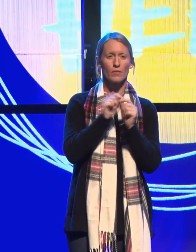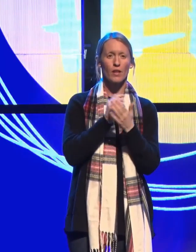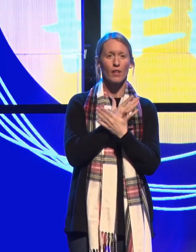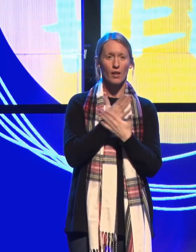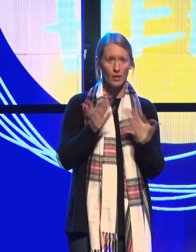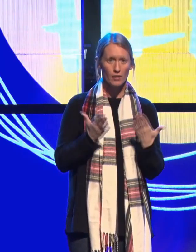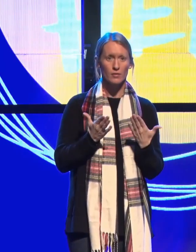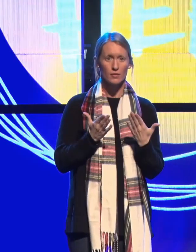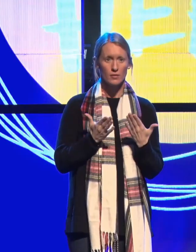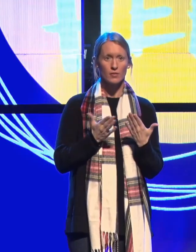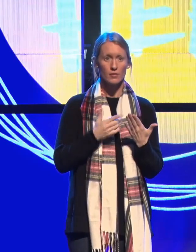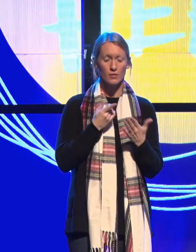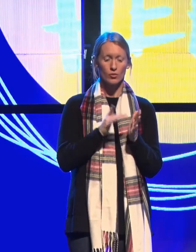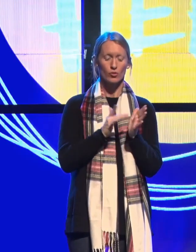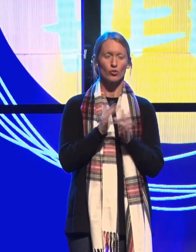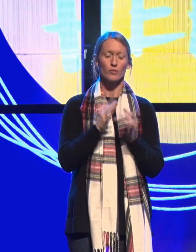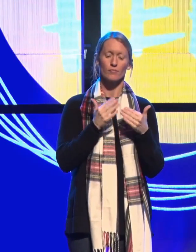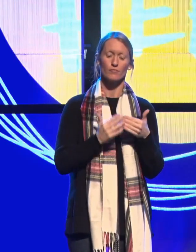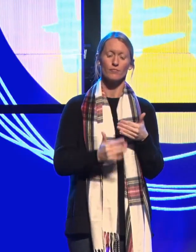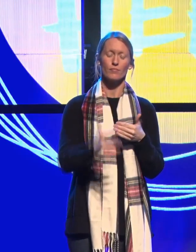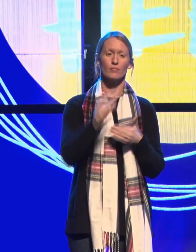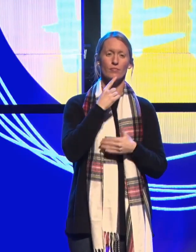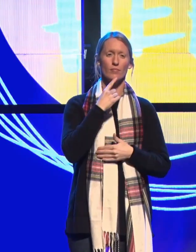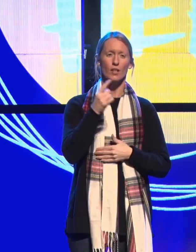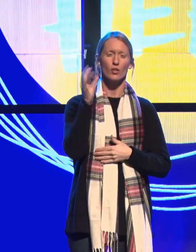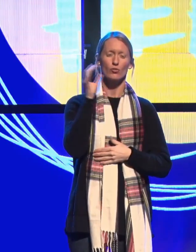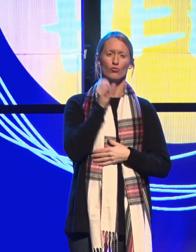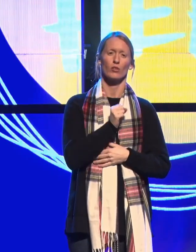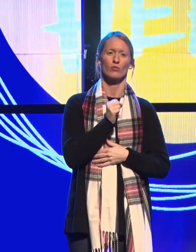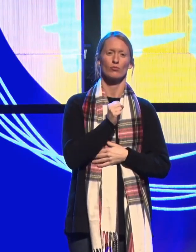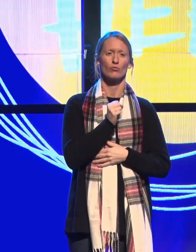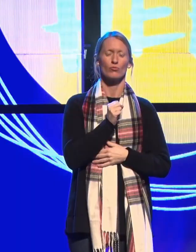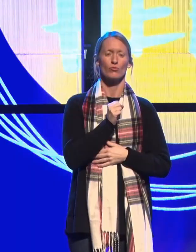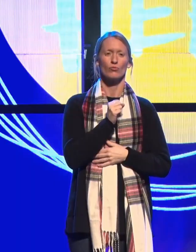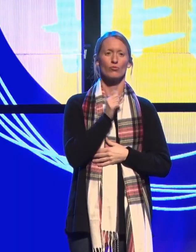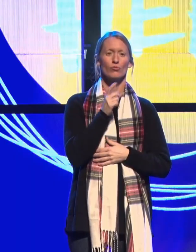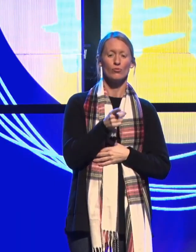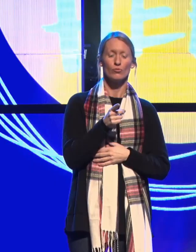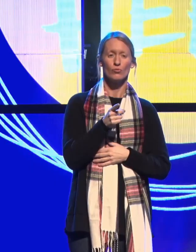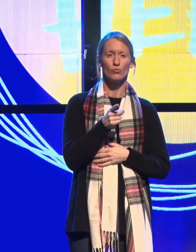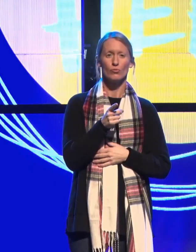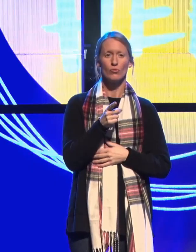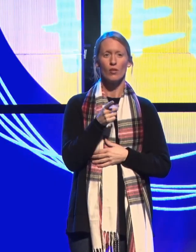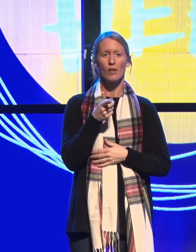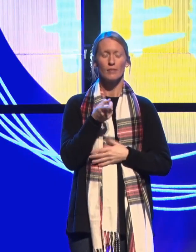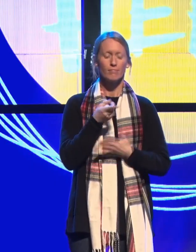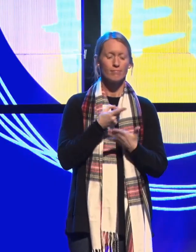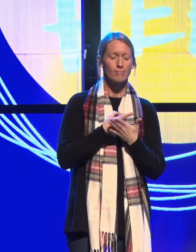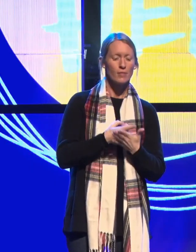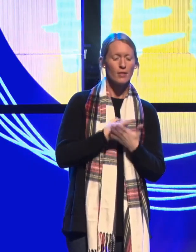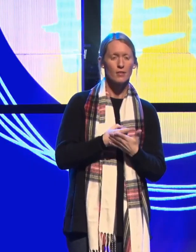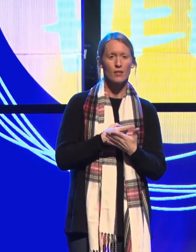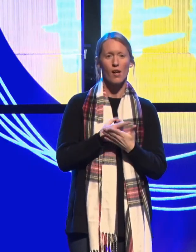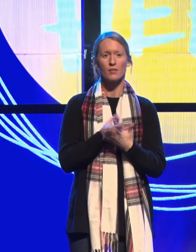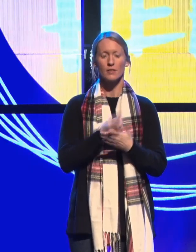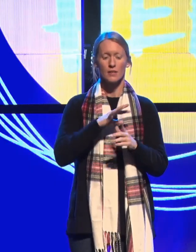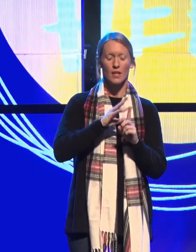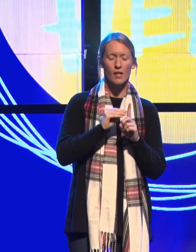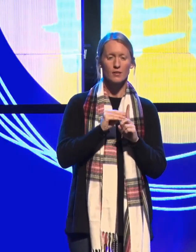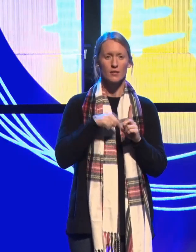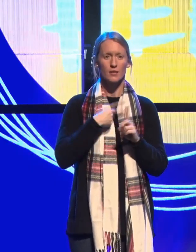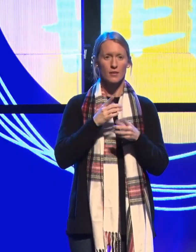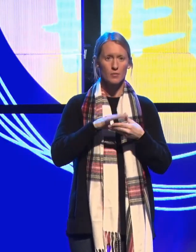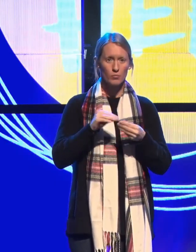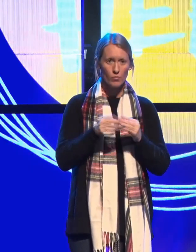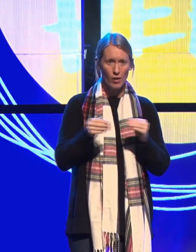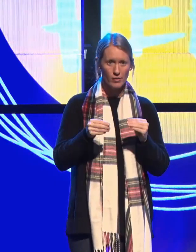so Jesus then goes on and says something very strange, right? He's talking about this context in this parable about the Satan, right? He says,